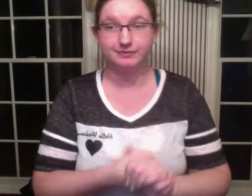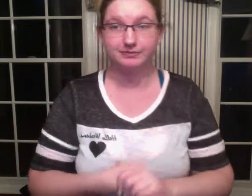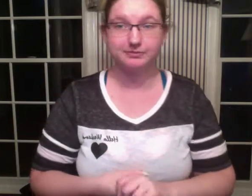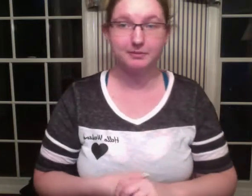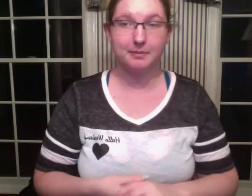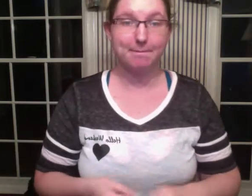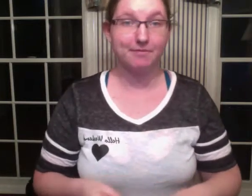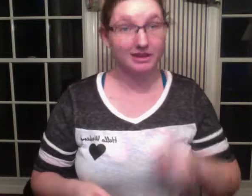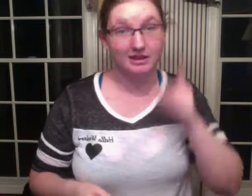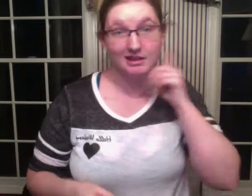Thank you.